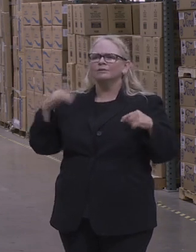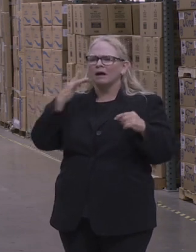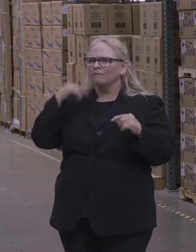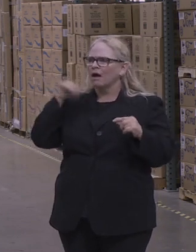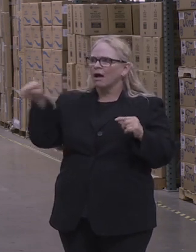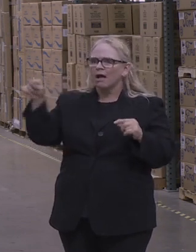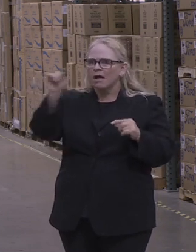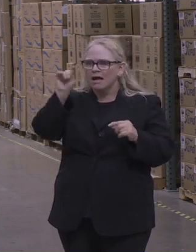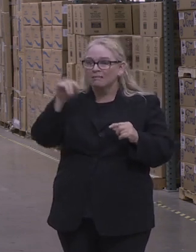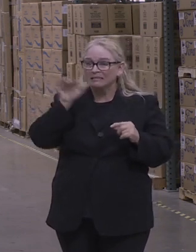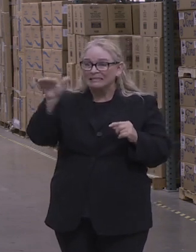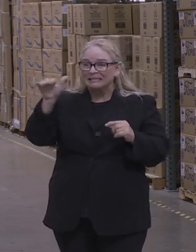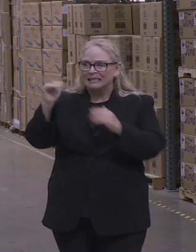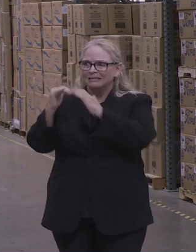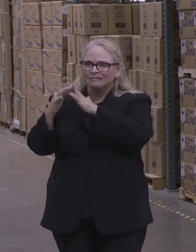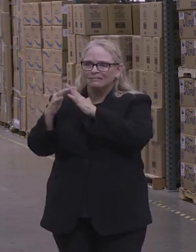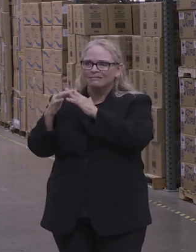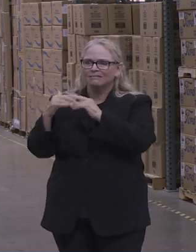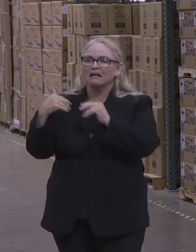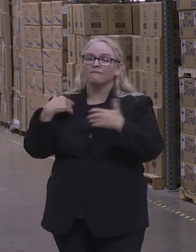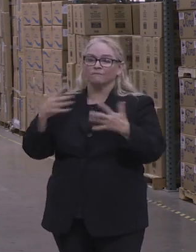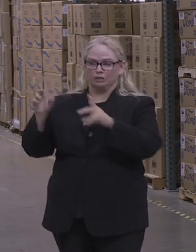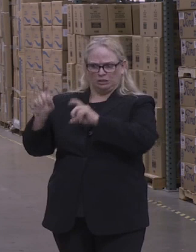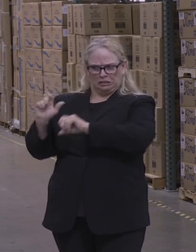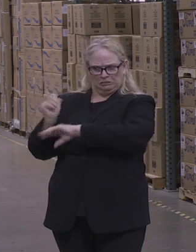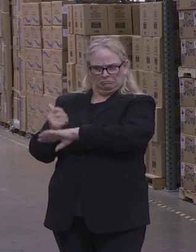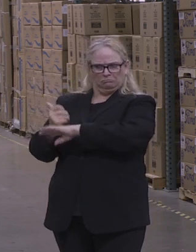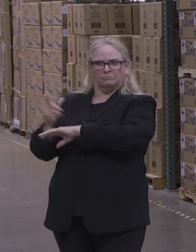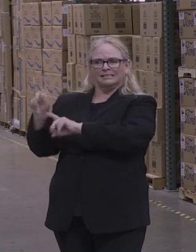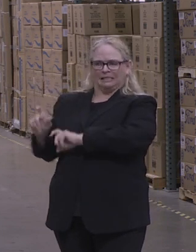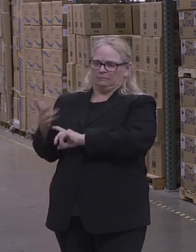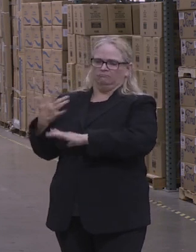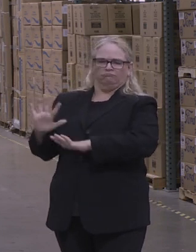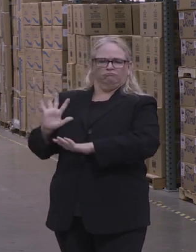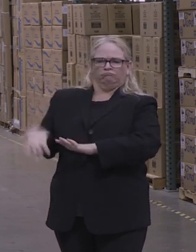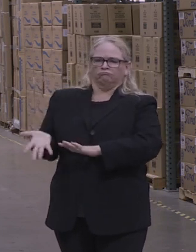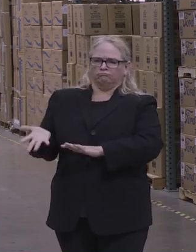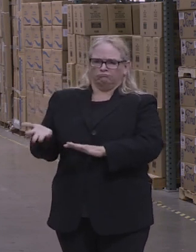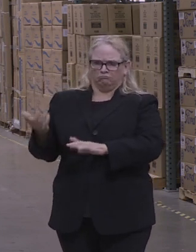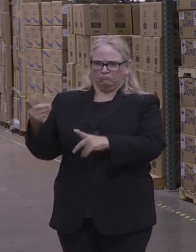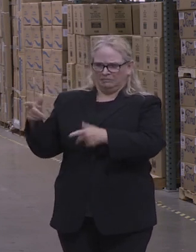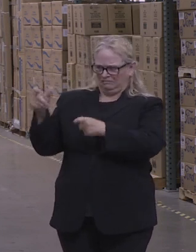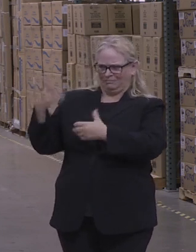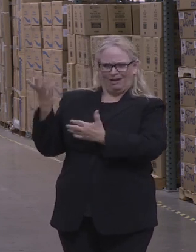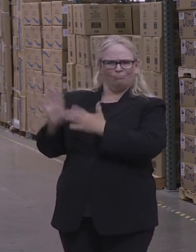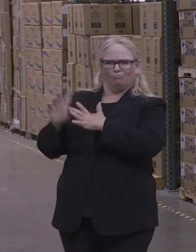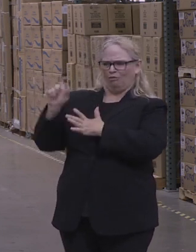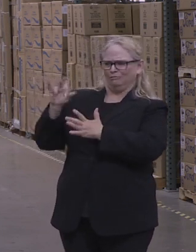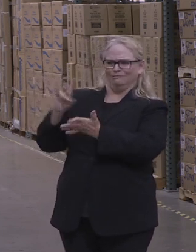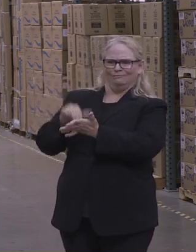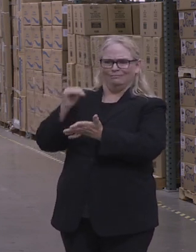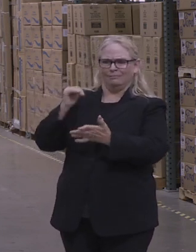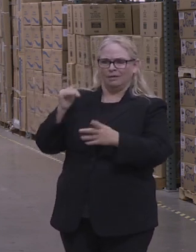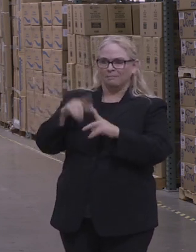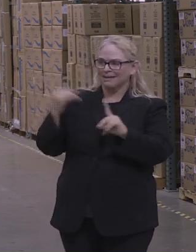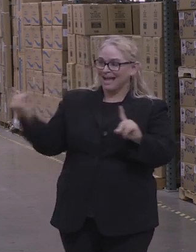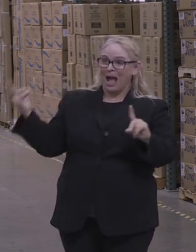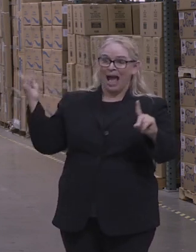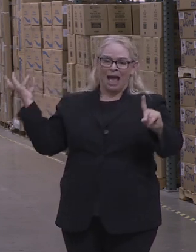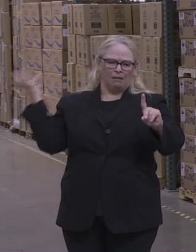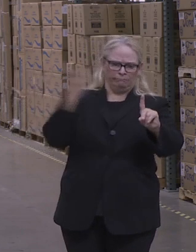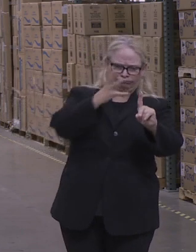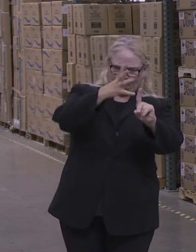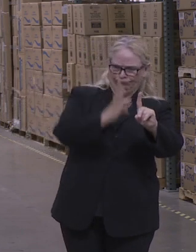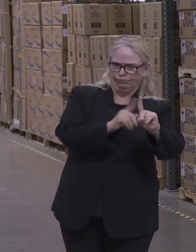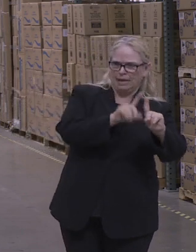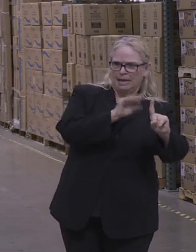that's happening. It's really getting that test result processed in a lab on an equipment, on an instrument,